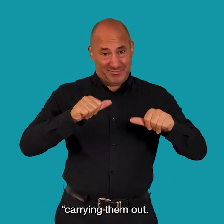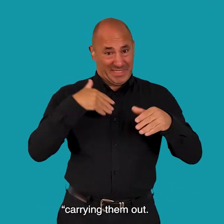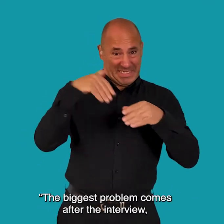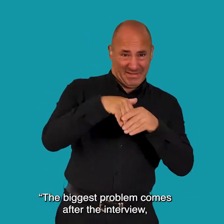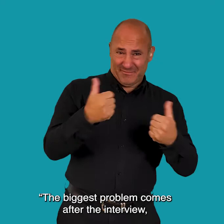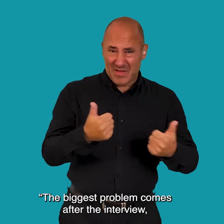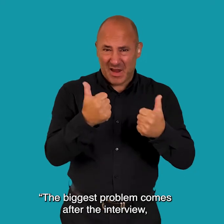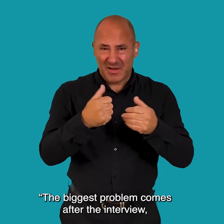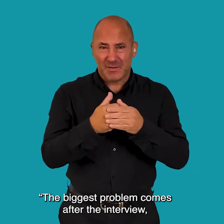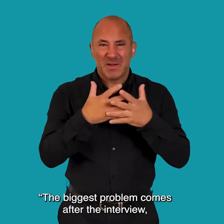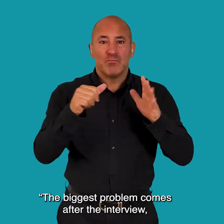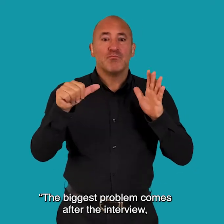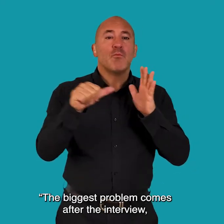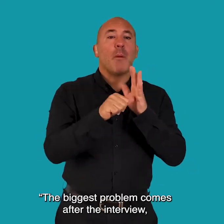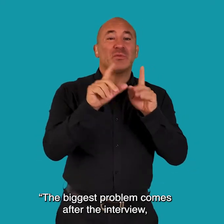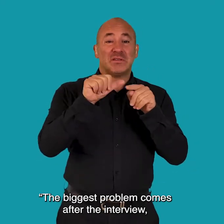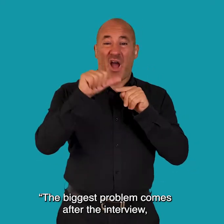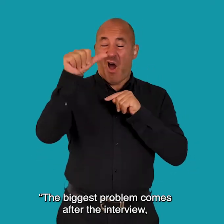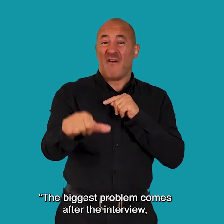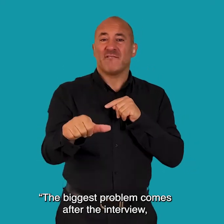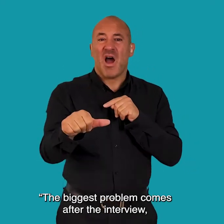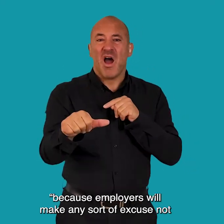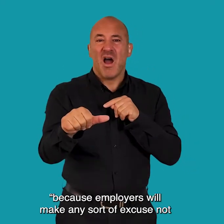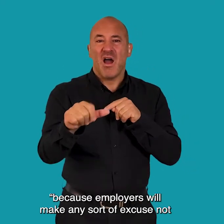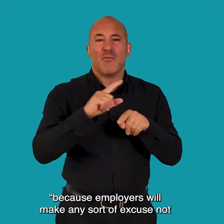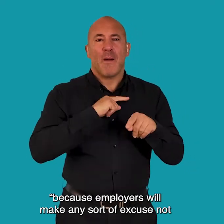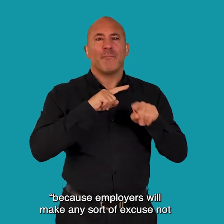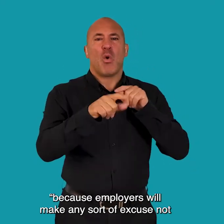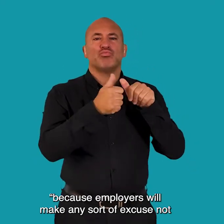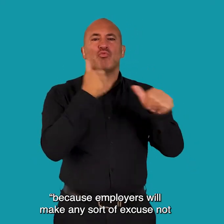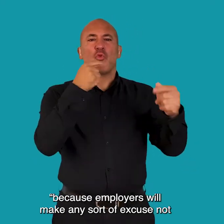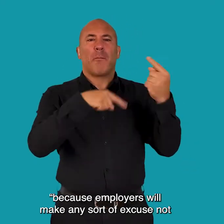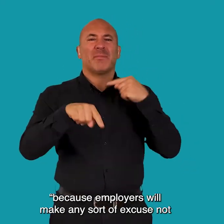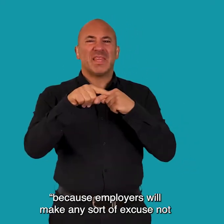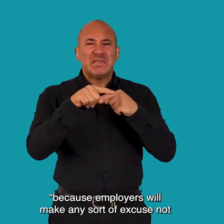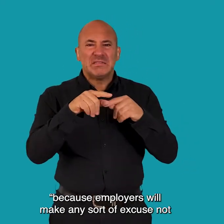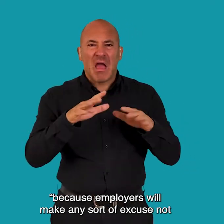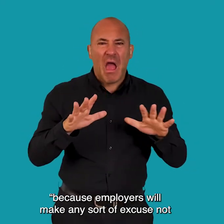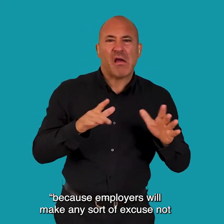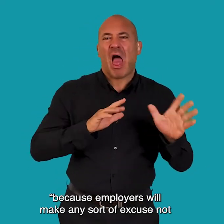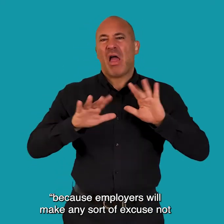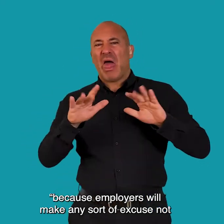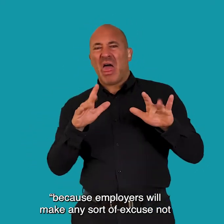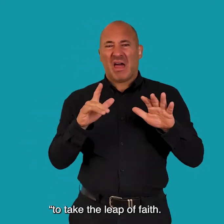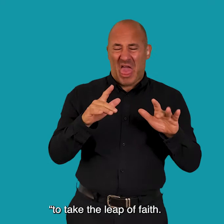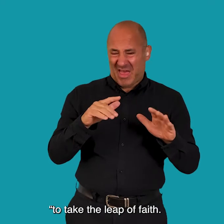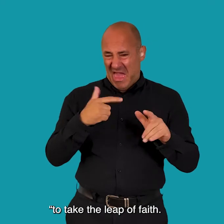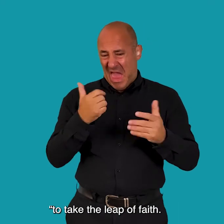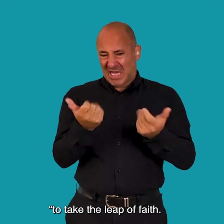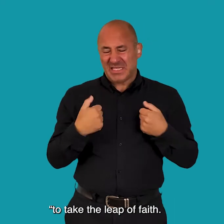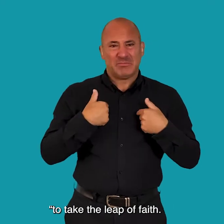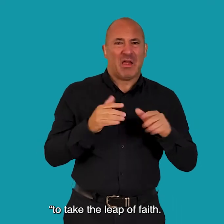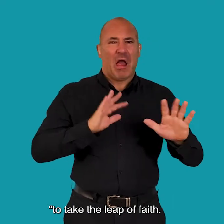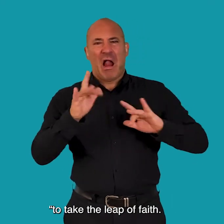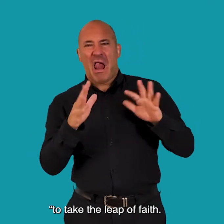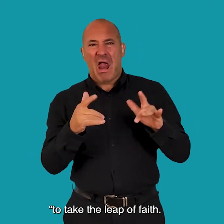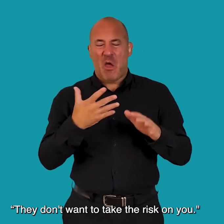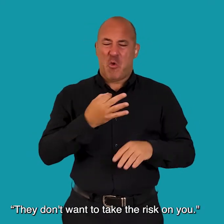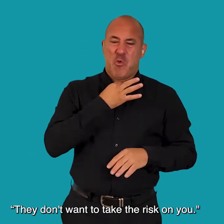The biggest problem comes after the interview, because employers will make any sort of excuse not to take the leap of faith. They don't want